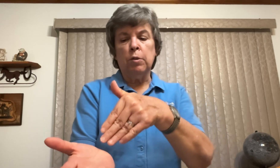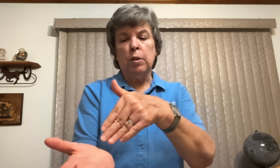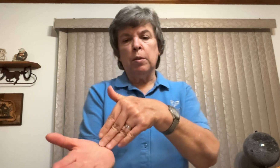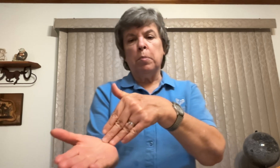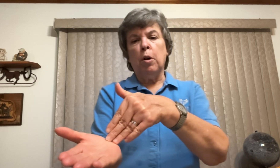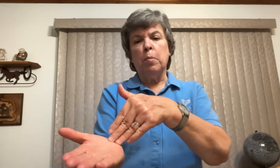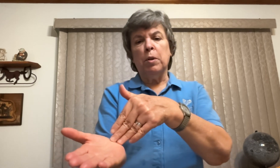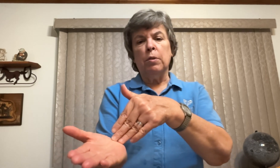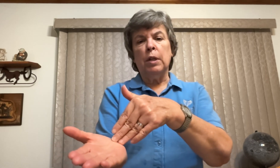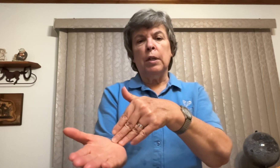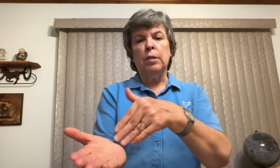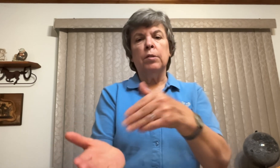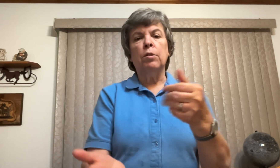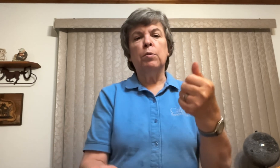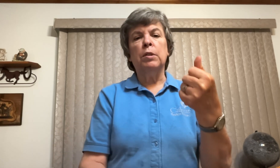the palm of your hand. So you would say